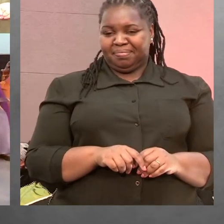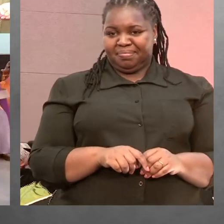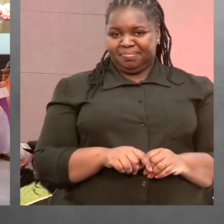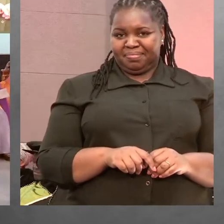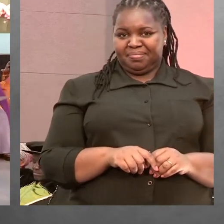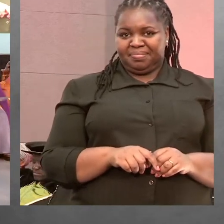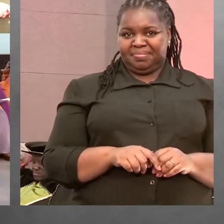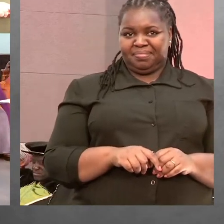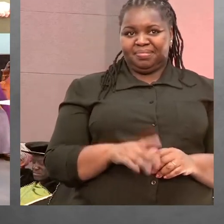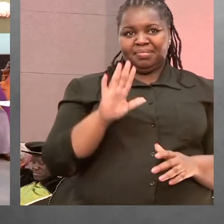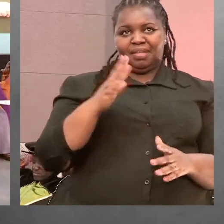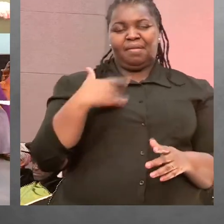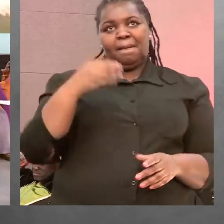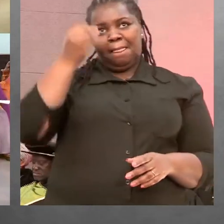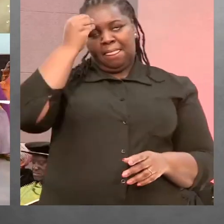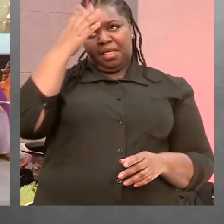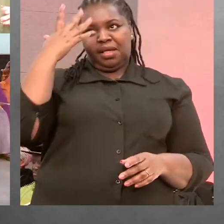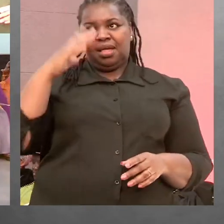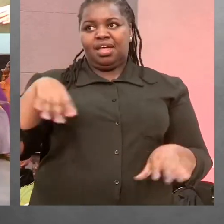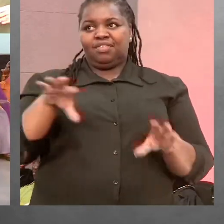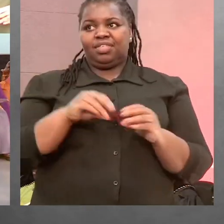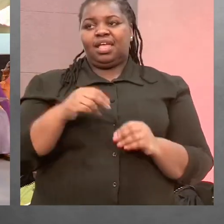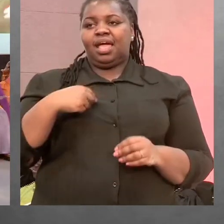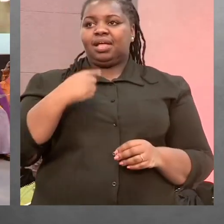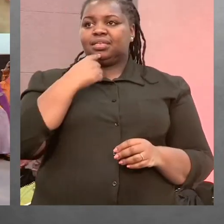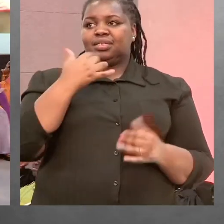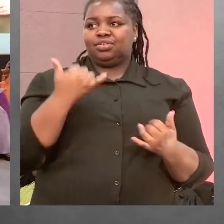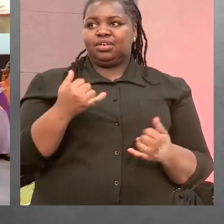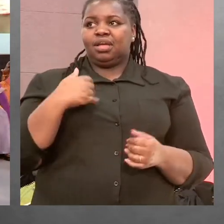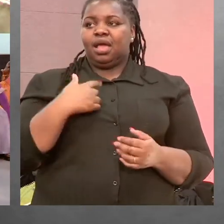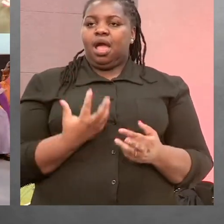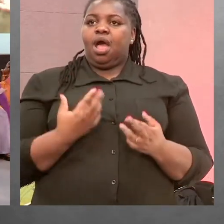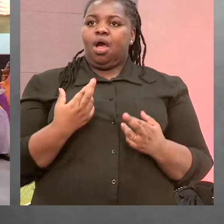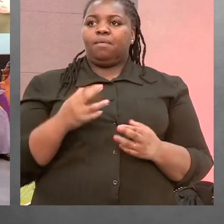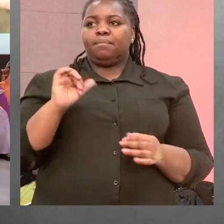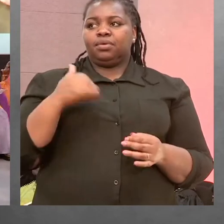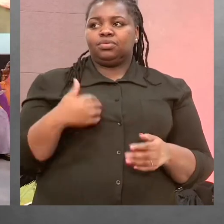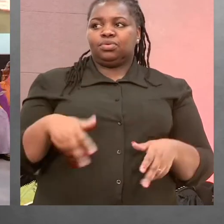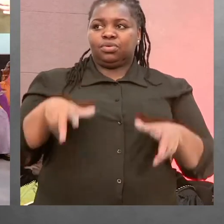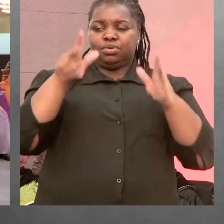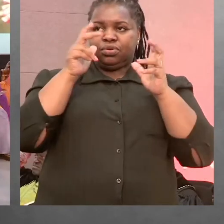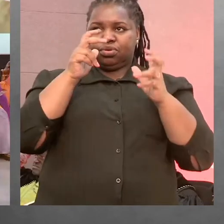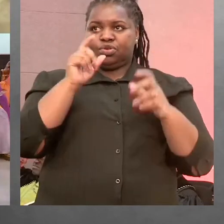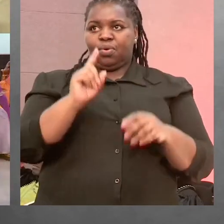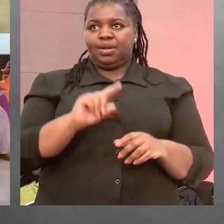you might forget everything I said today, but I wish to draw your attention to